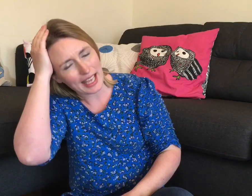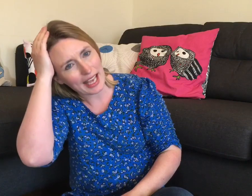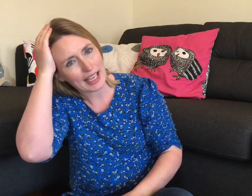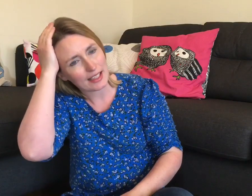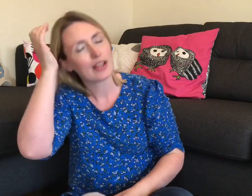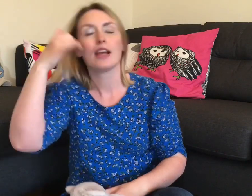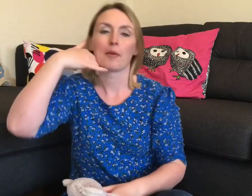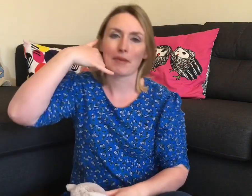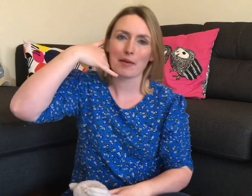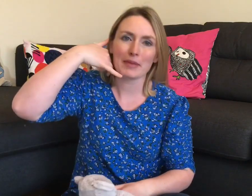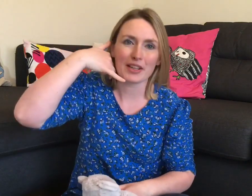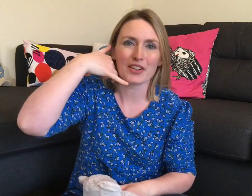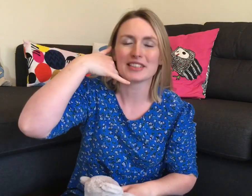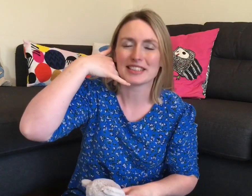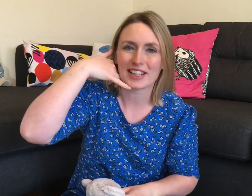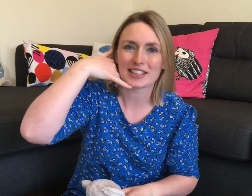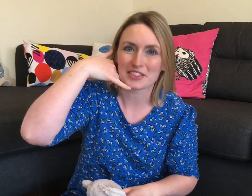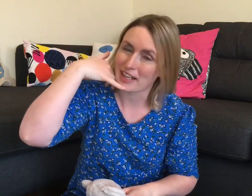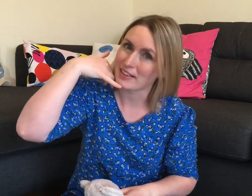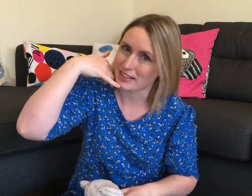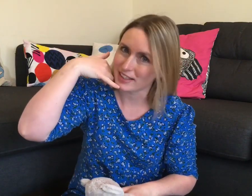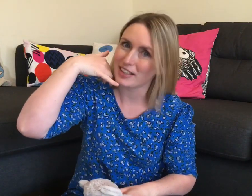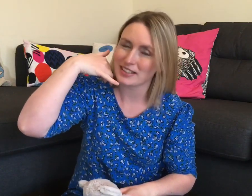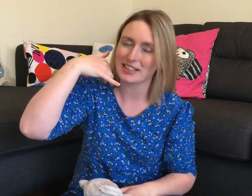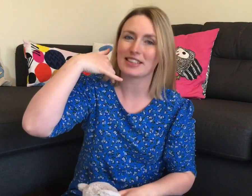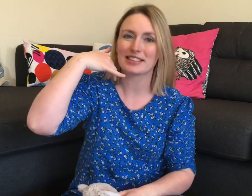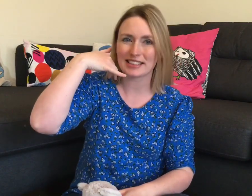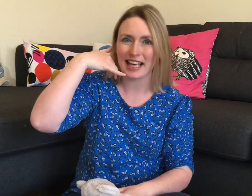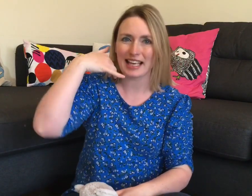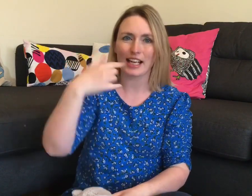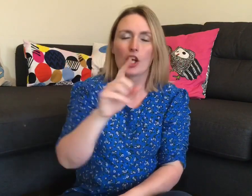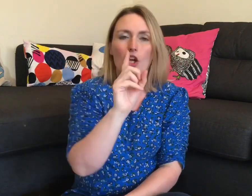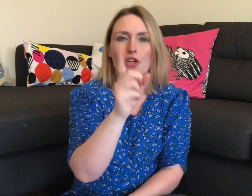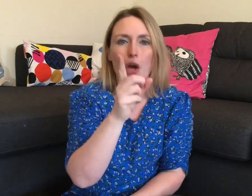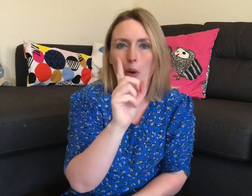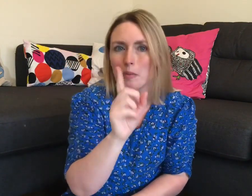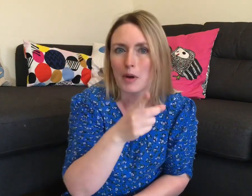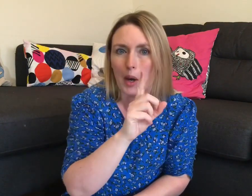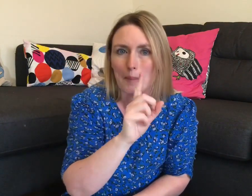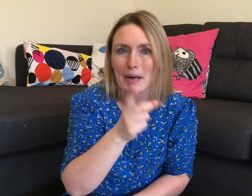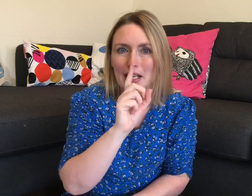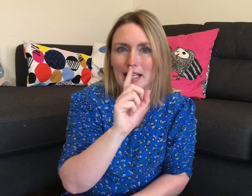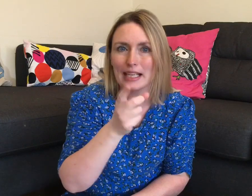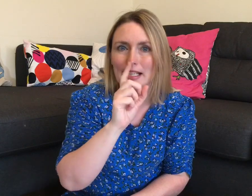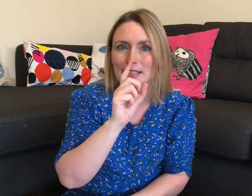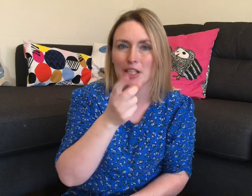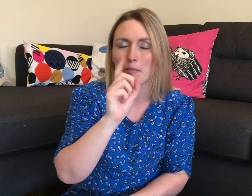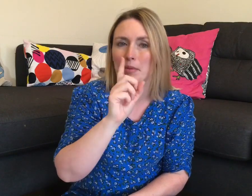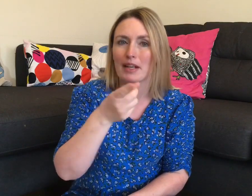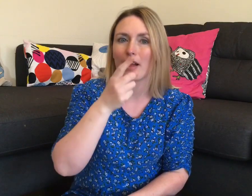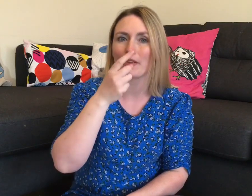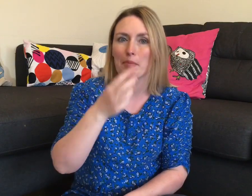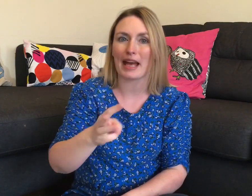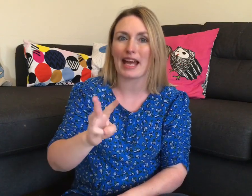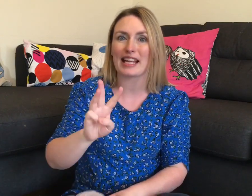head mommy called the doctor and the doctor said no more monkeys jumping on the bed